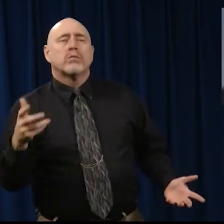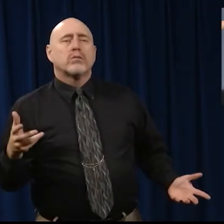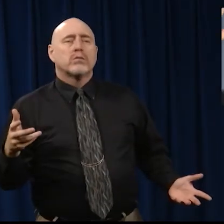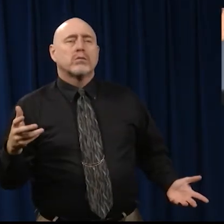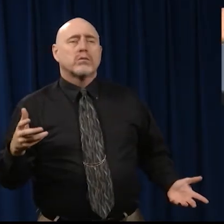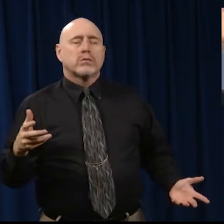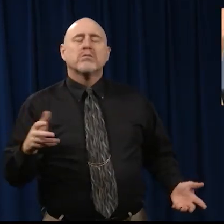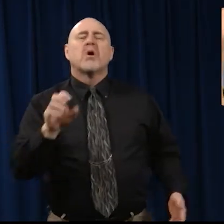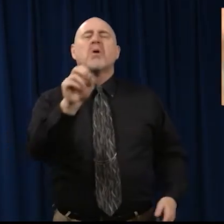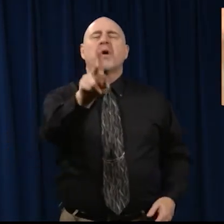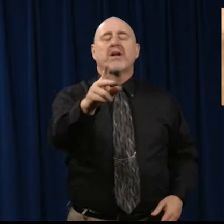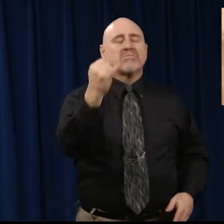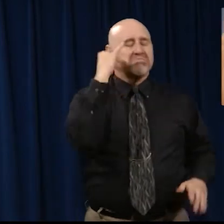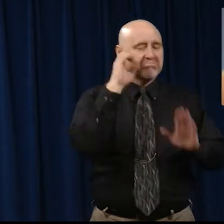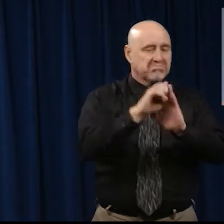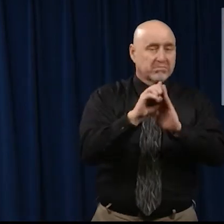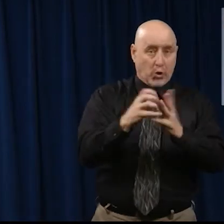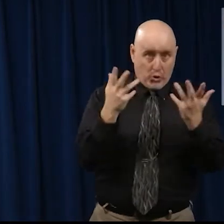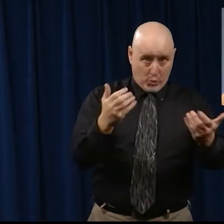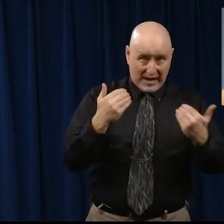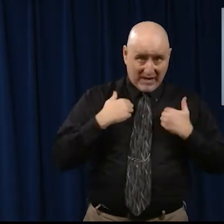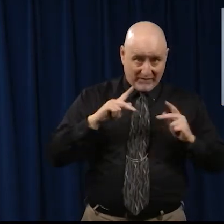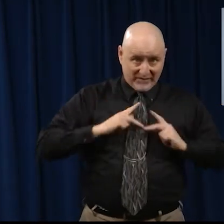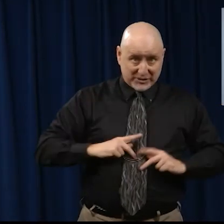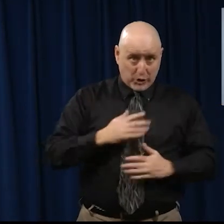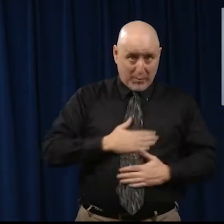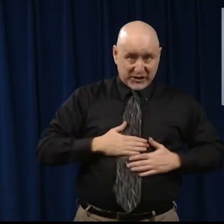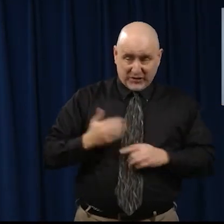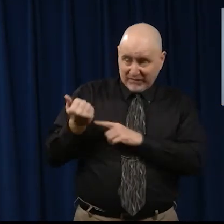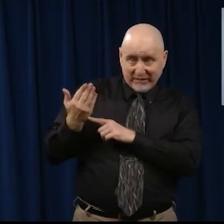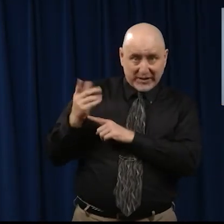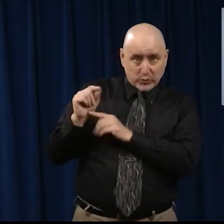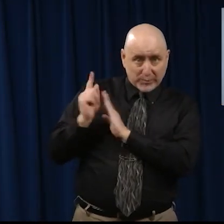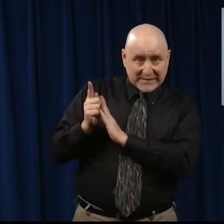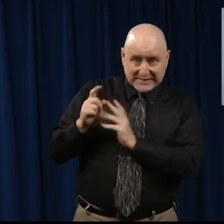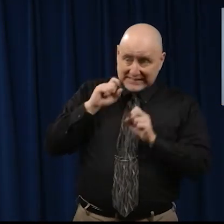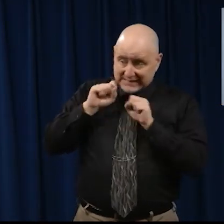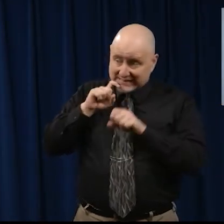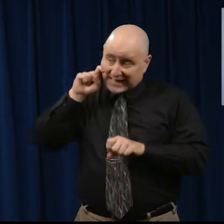that? Okay, what about, do you want to have some physical pleasure for about 15 or 20 minutes?